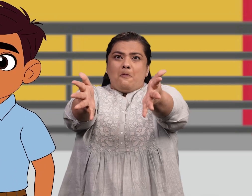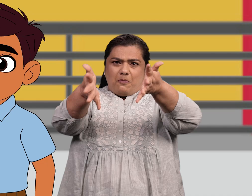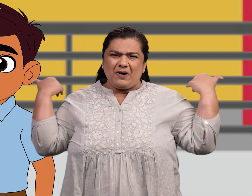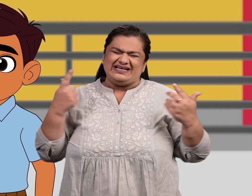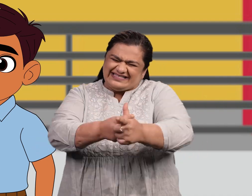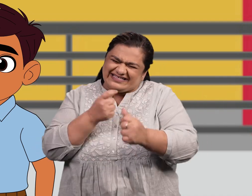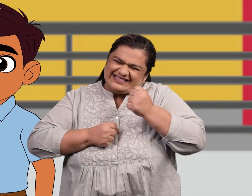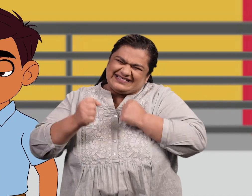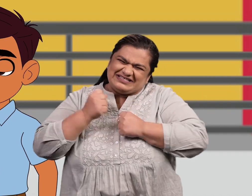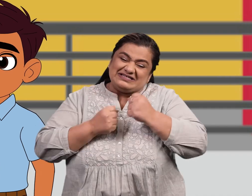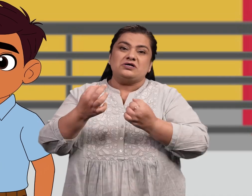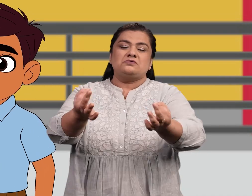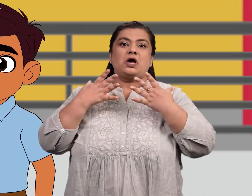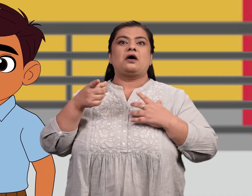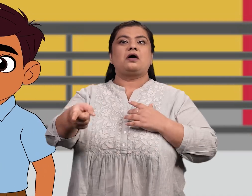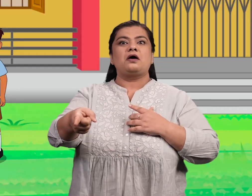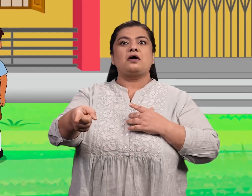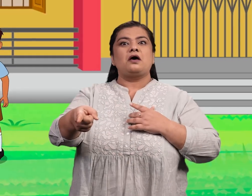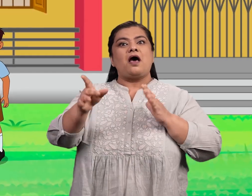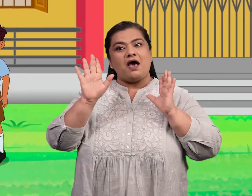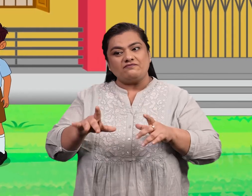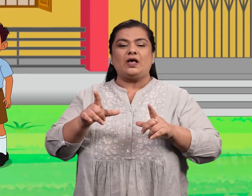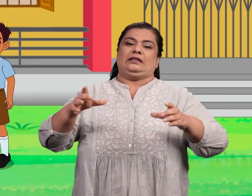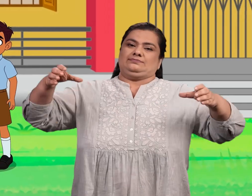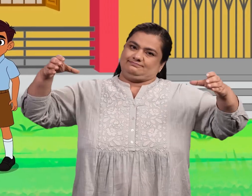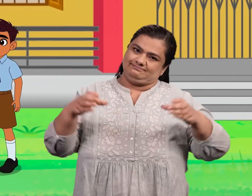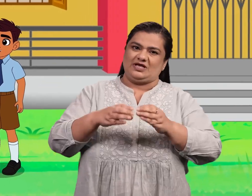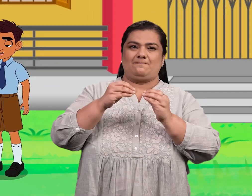Raju, who could run like the wind,